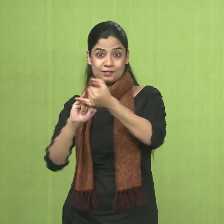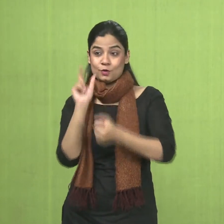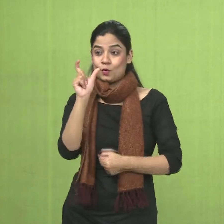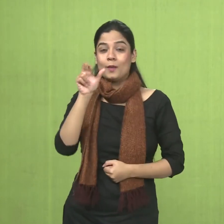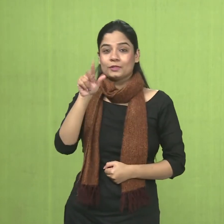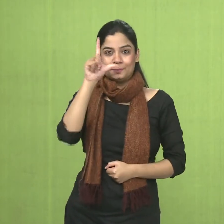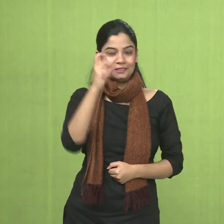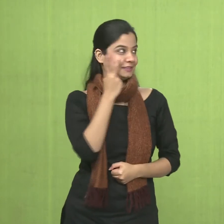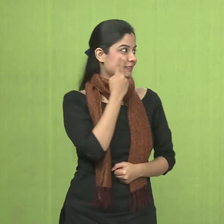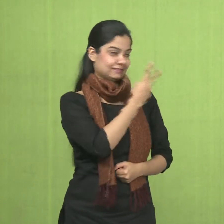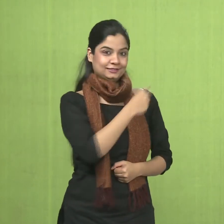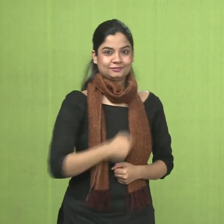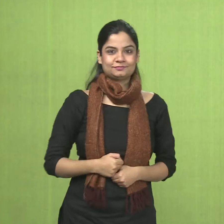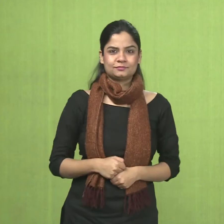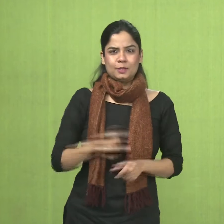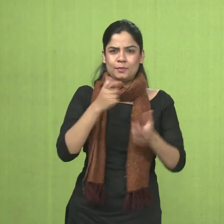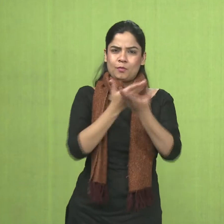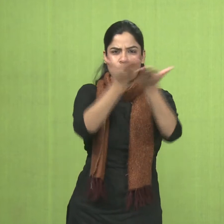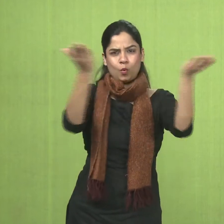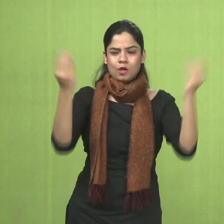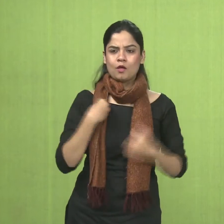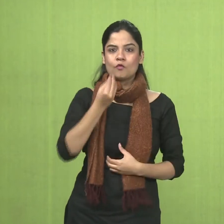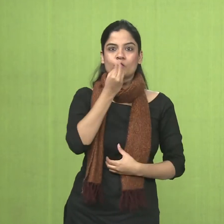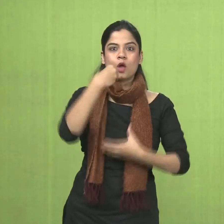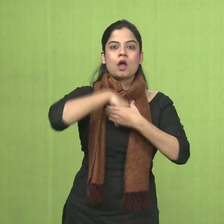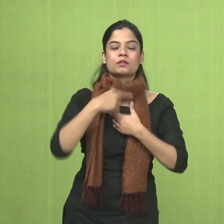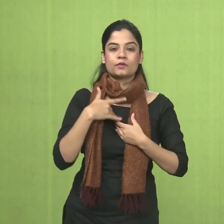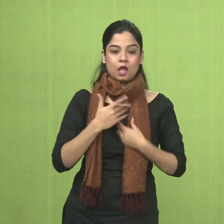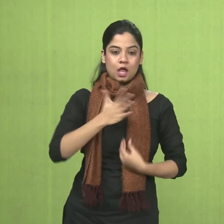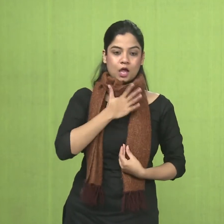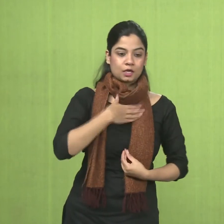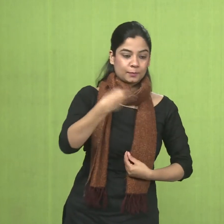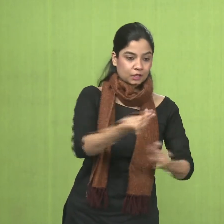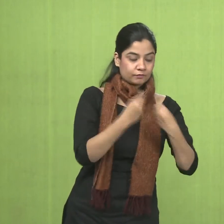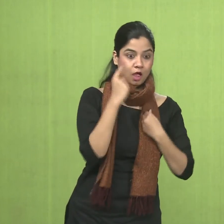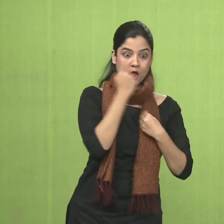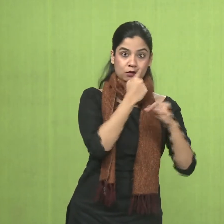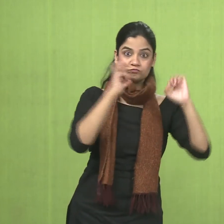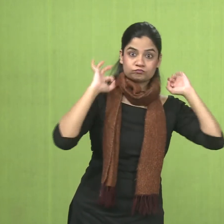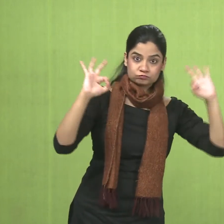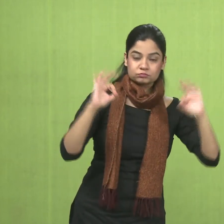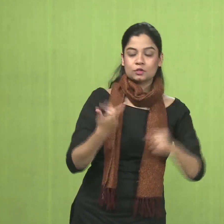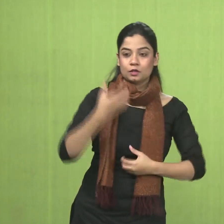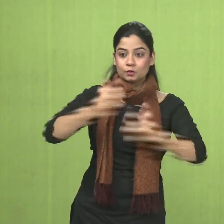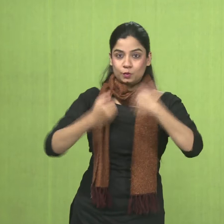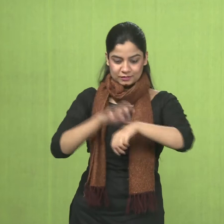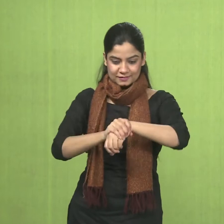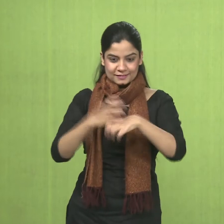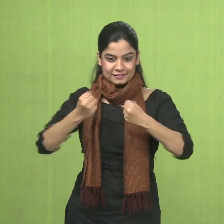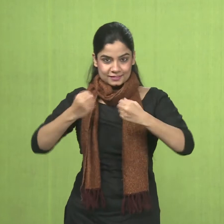Deficiencies. The quality or state of being defective or lacking something necessary quality element. For example, vitamin